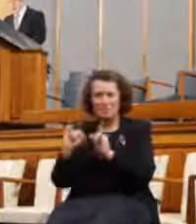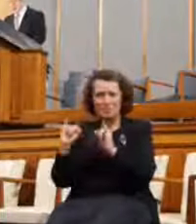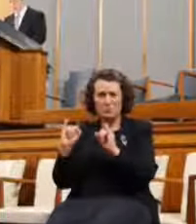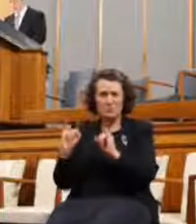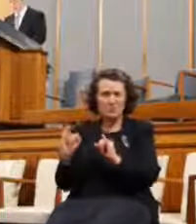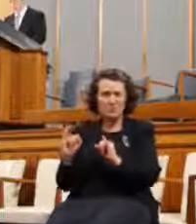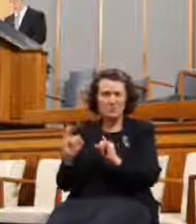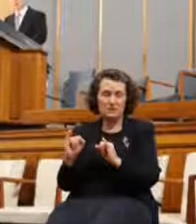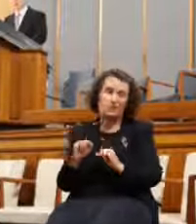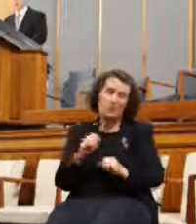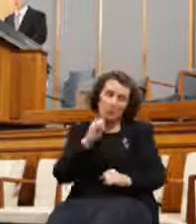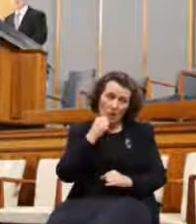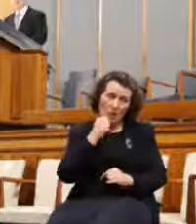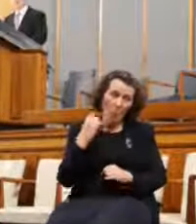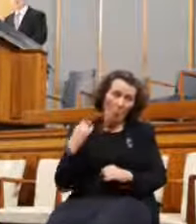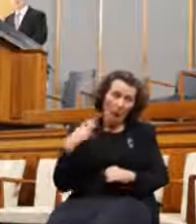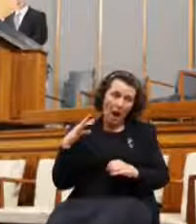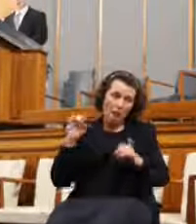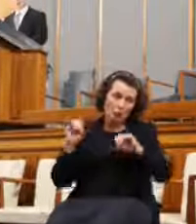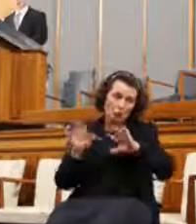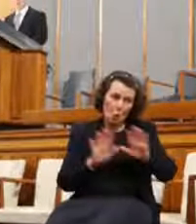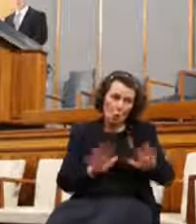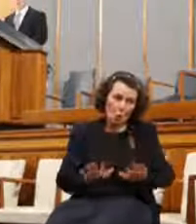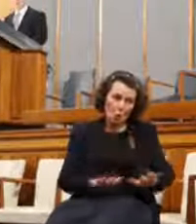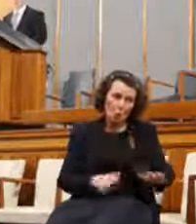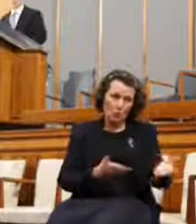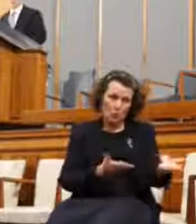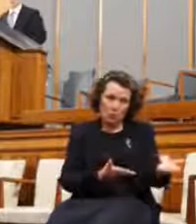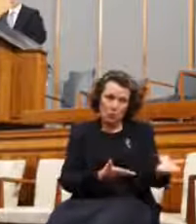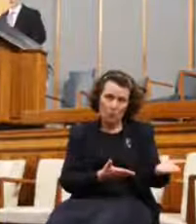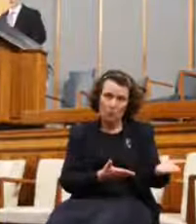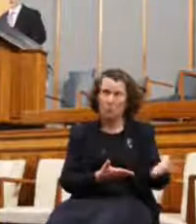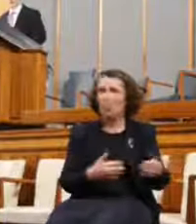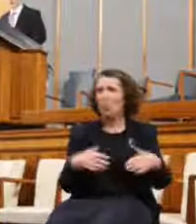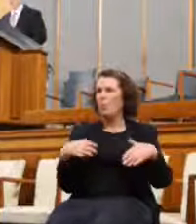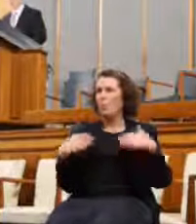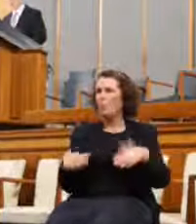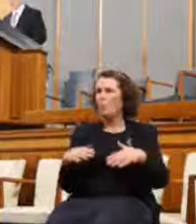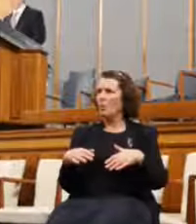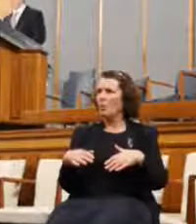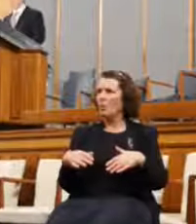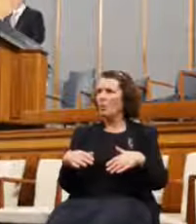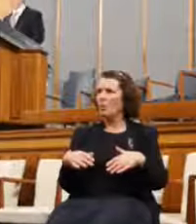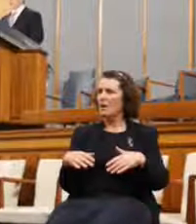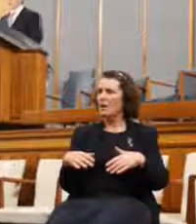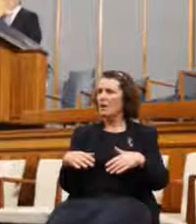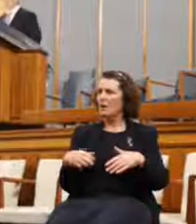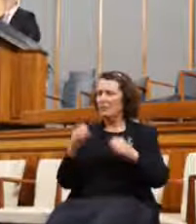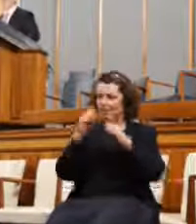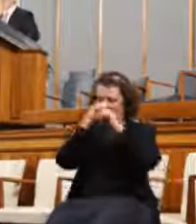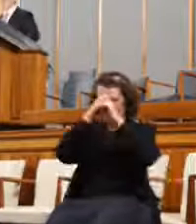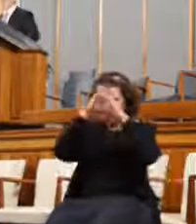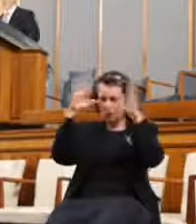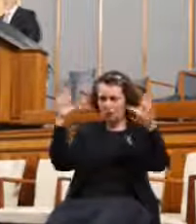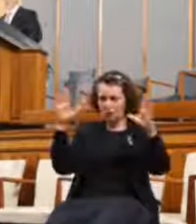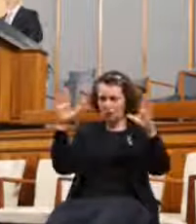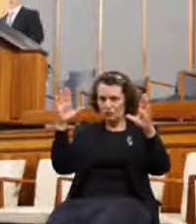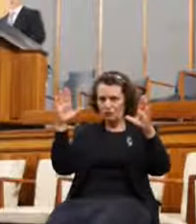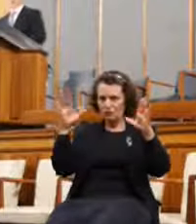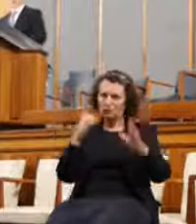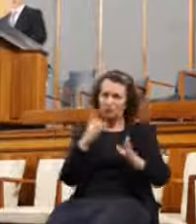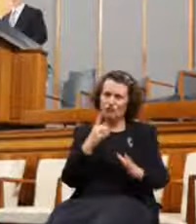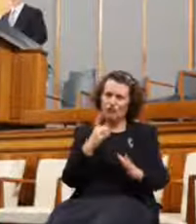they shall be white as snow. What a picture. You you go